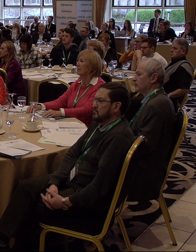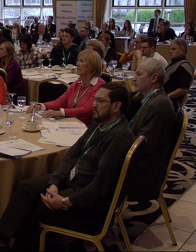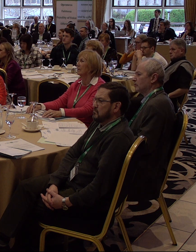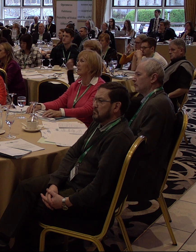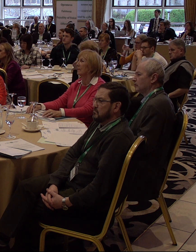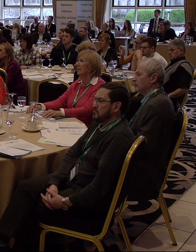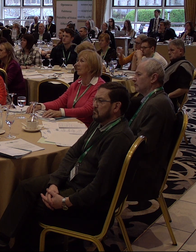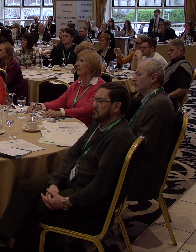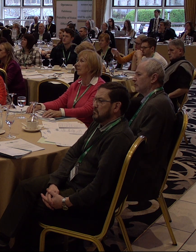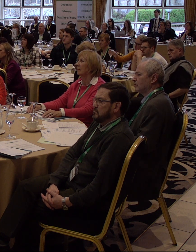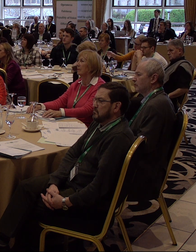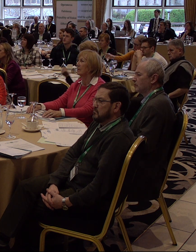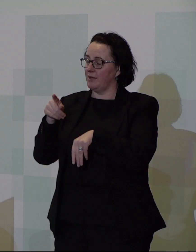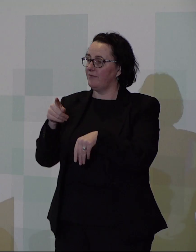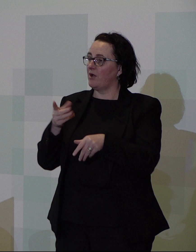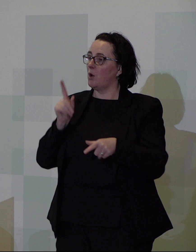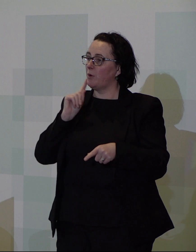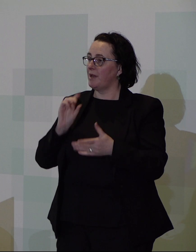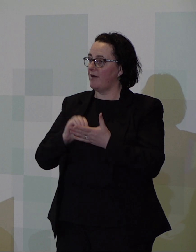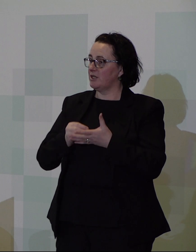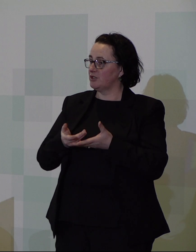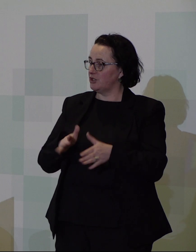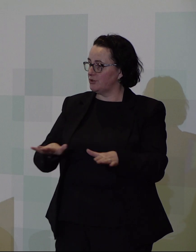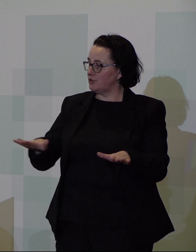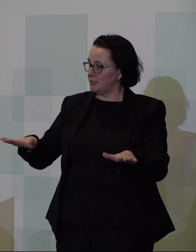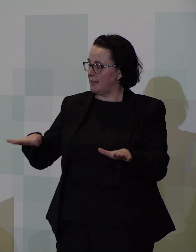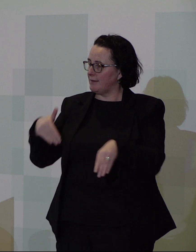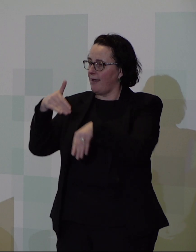on the working patterns of women.